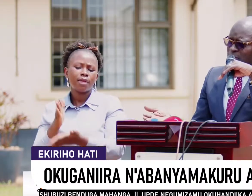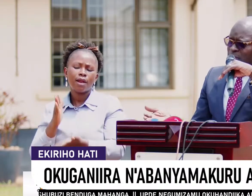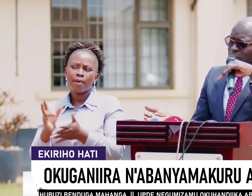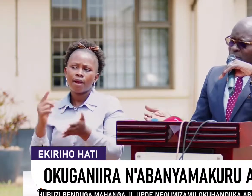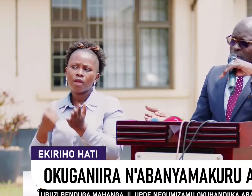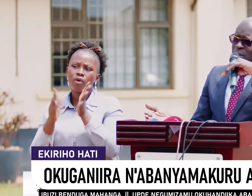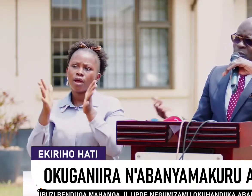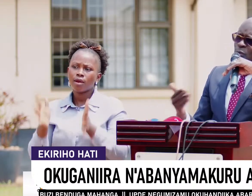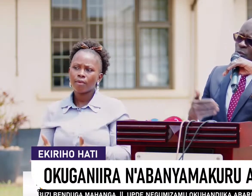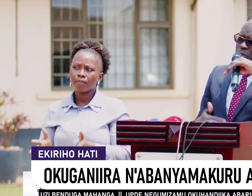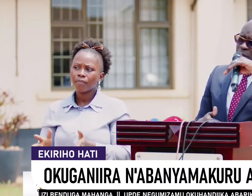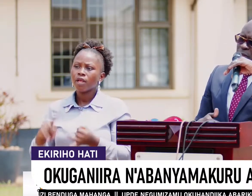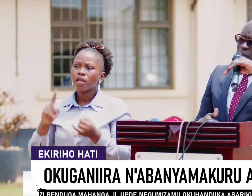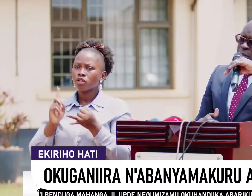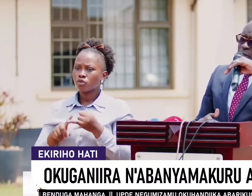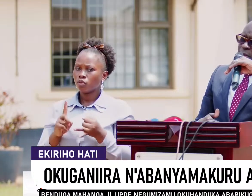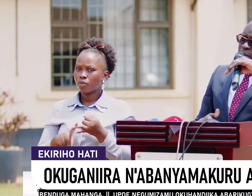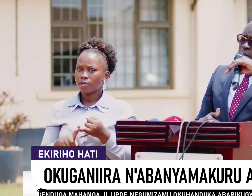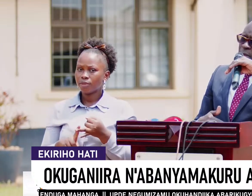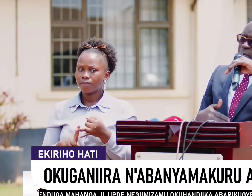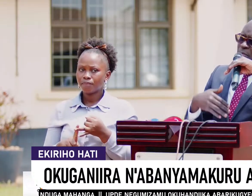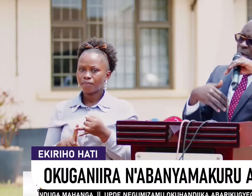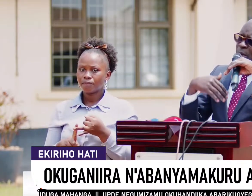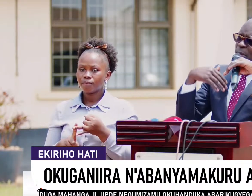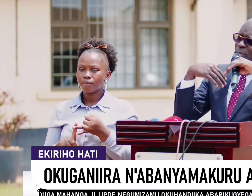bannayuganda. Ekyokubiri